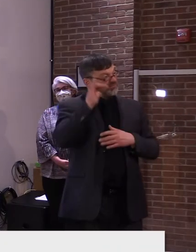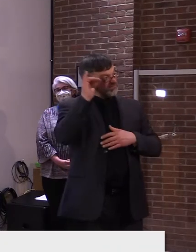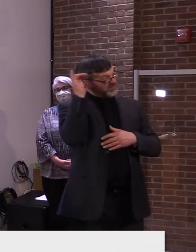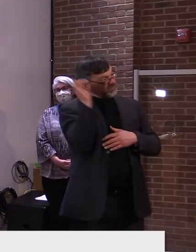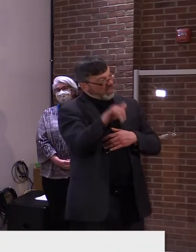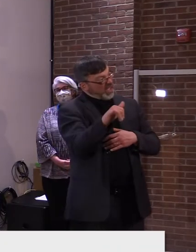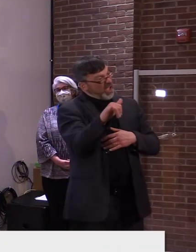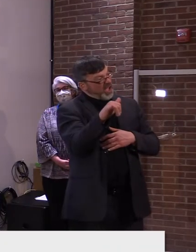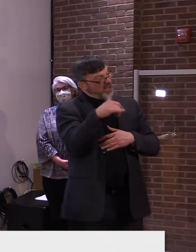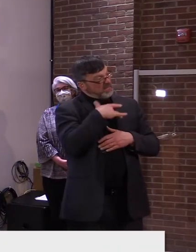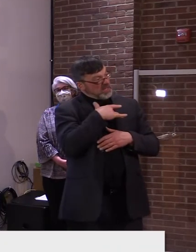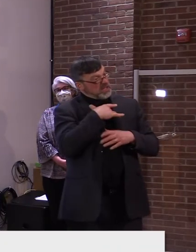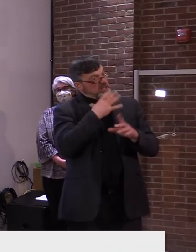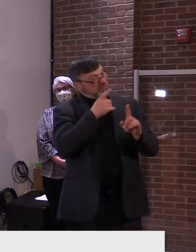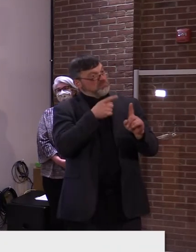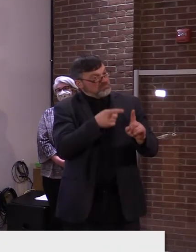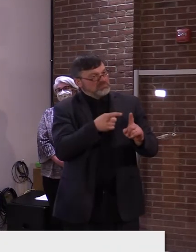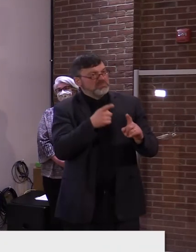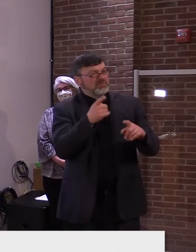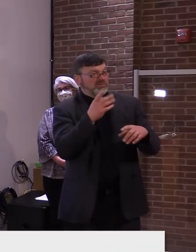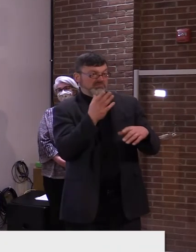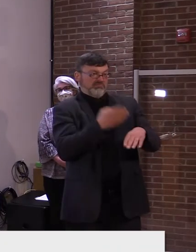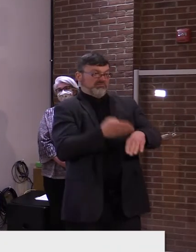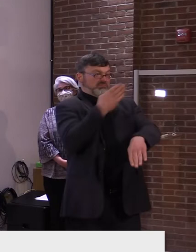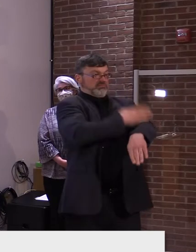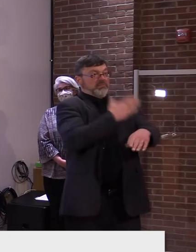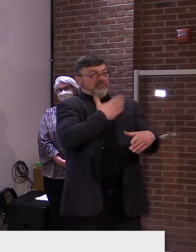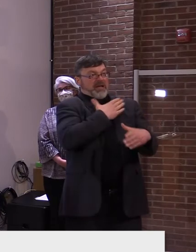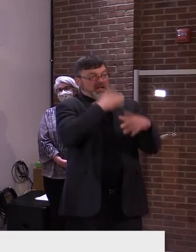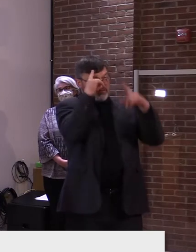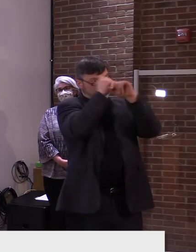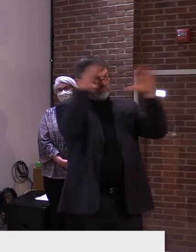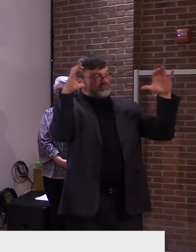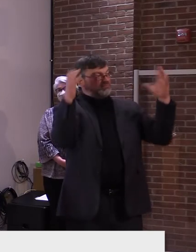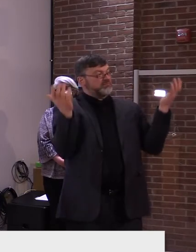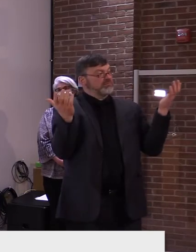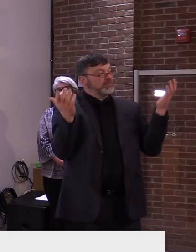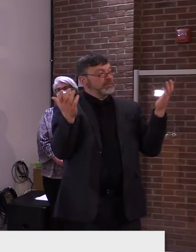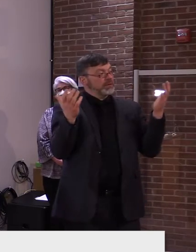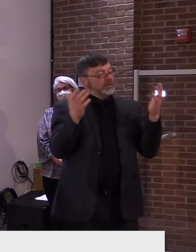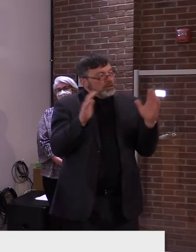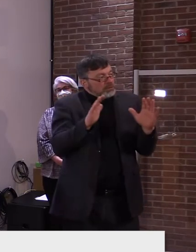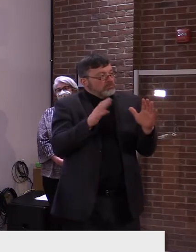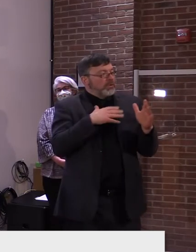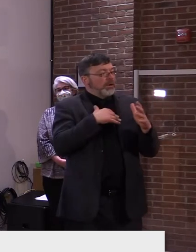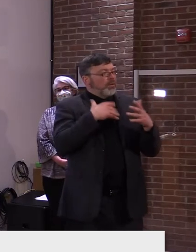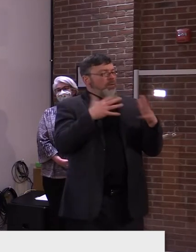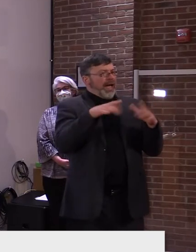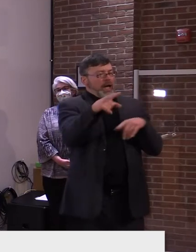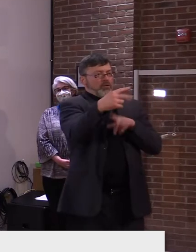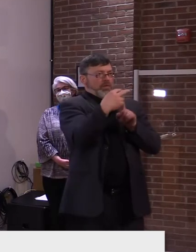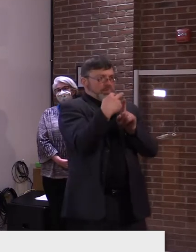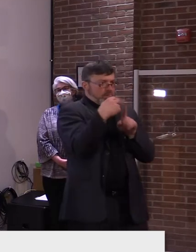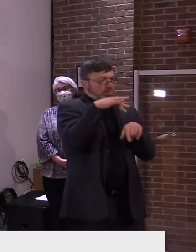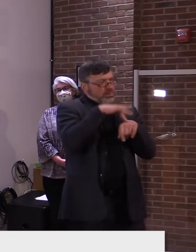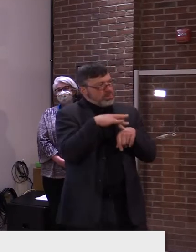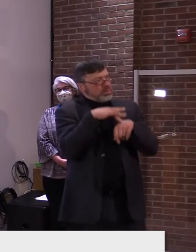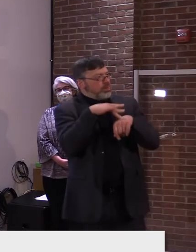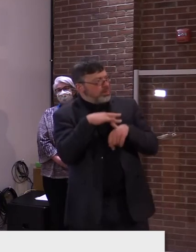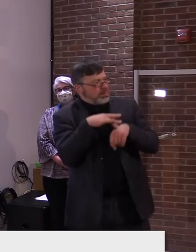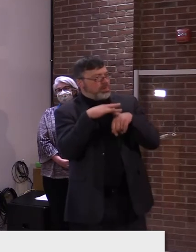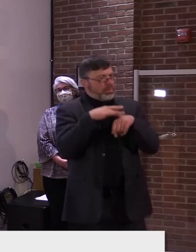imagined as well. So we shouldn't fixate on the number at this point in time. We should really fixate